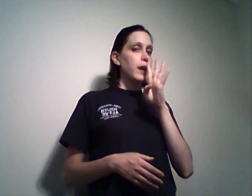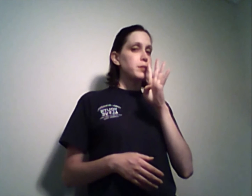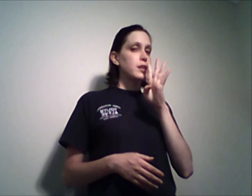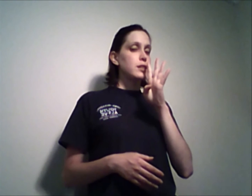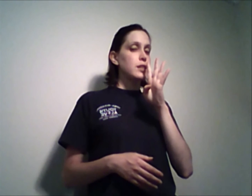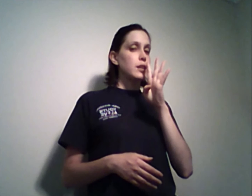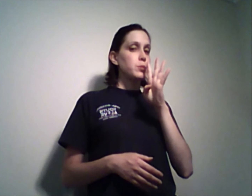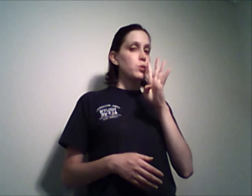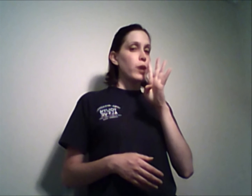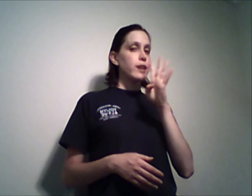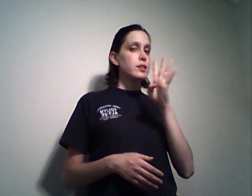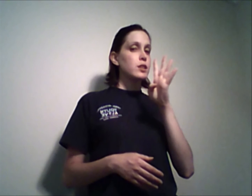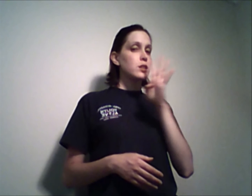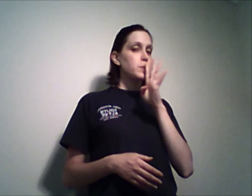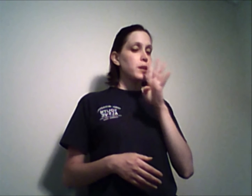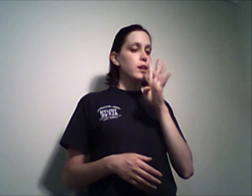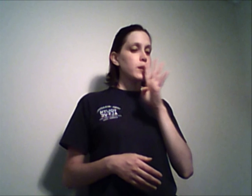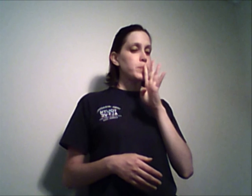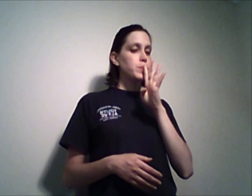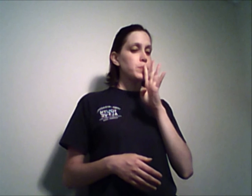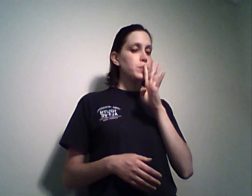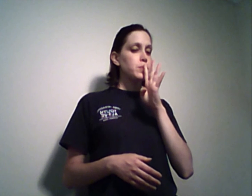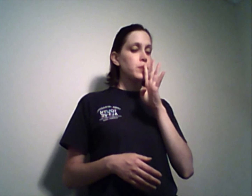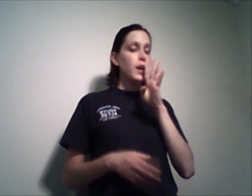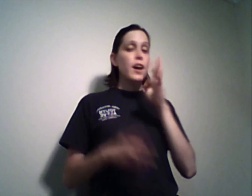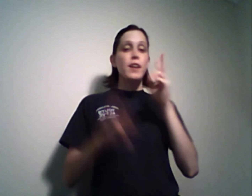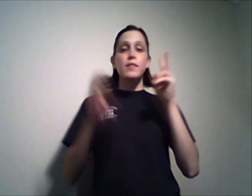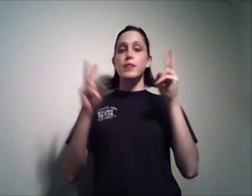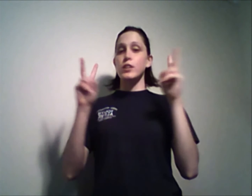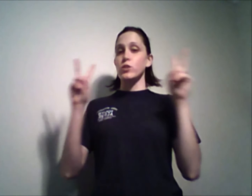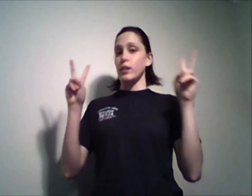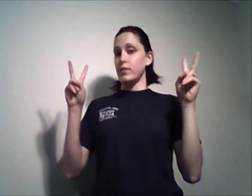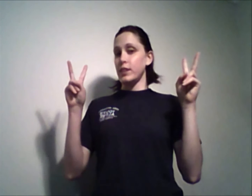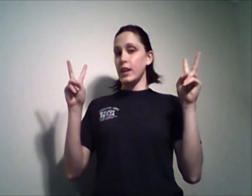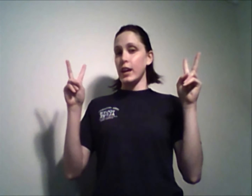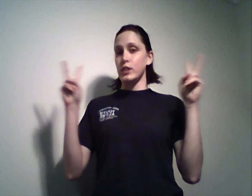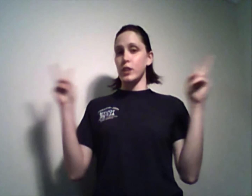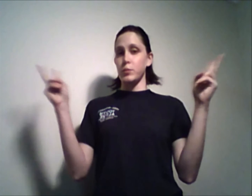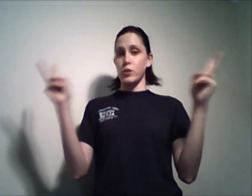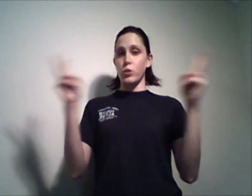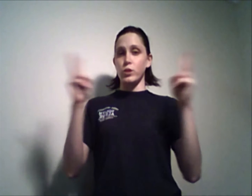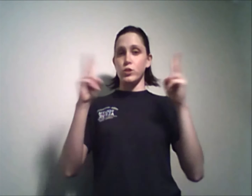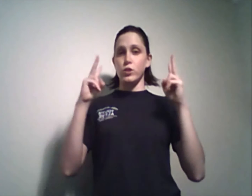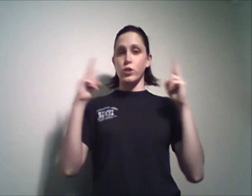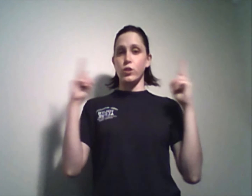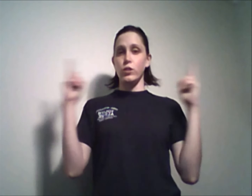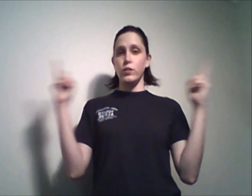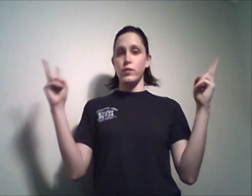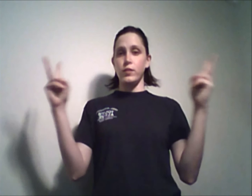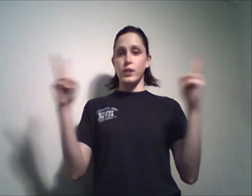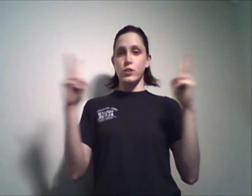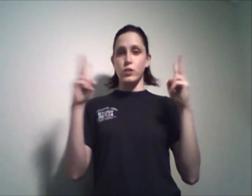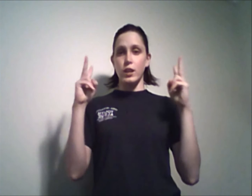against the lips twice. Speak. Victory. V hand shapes are going to circle. Victory.